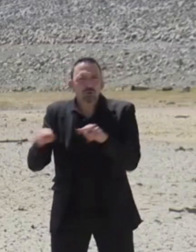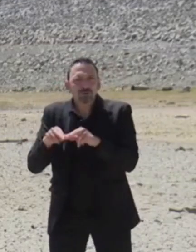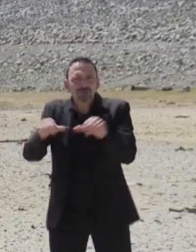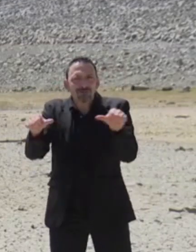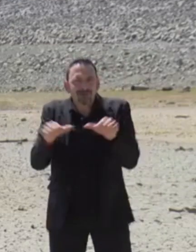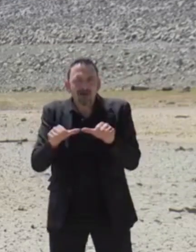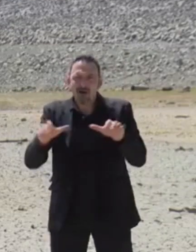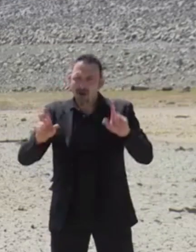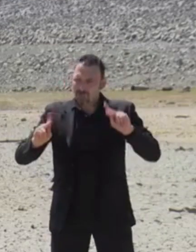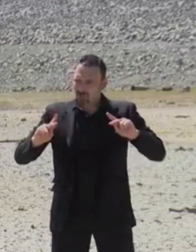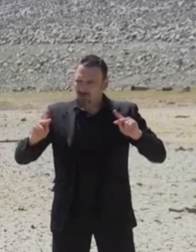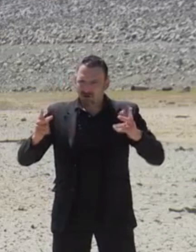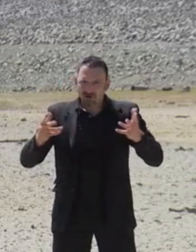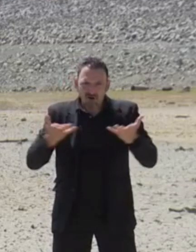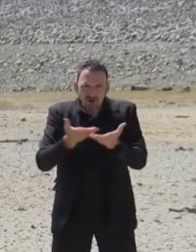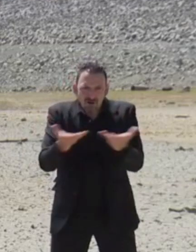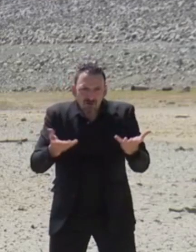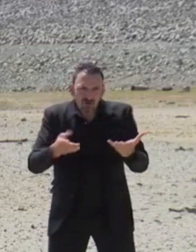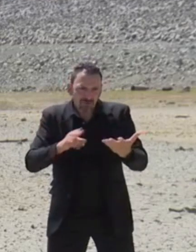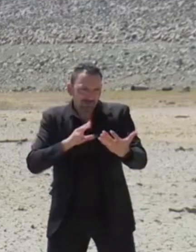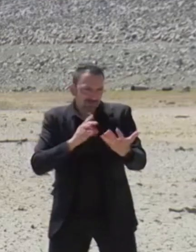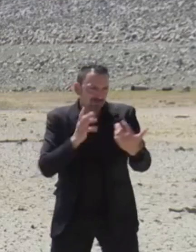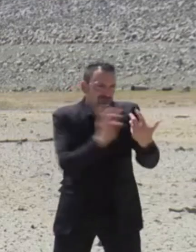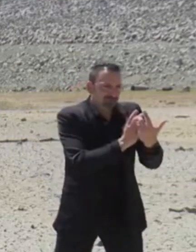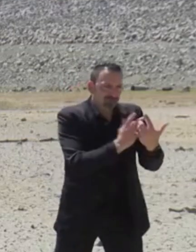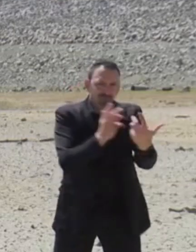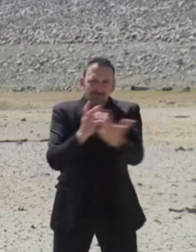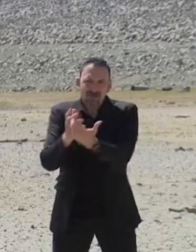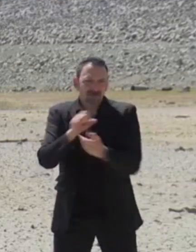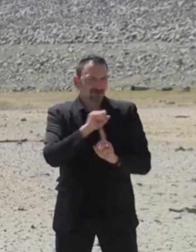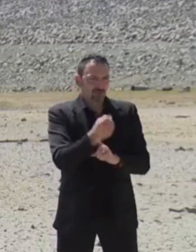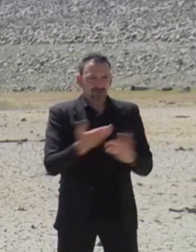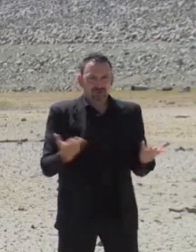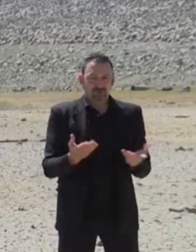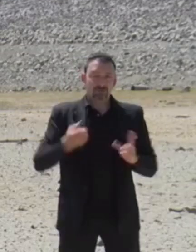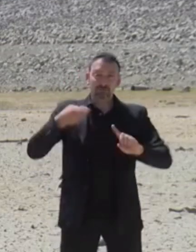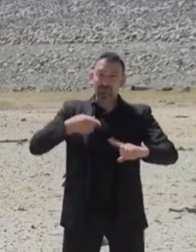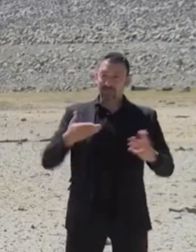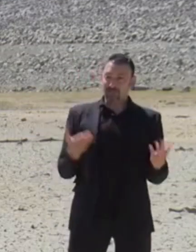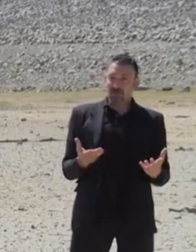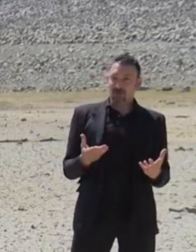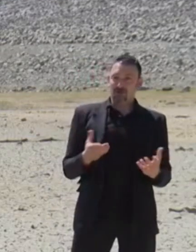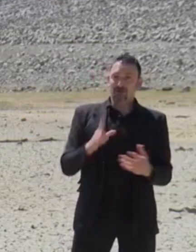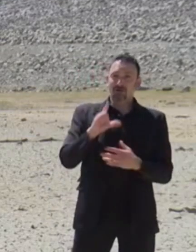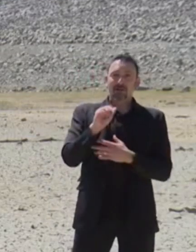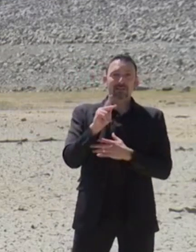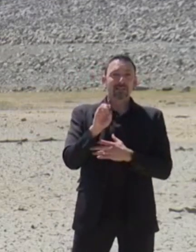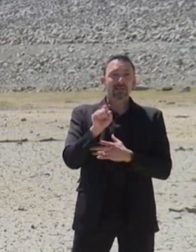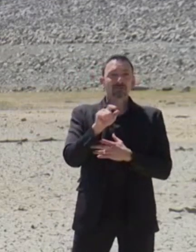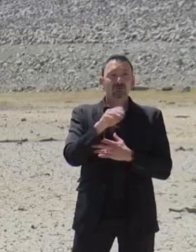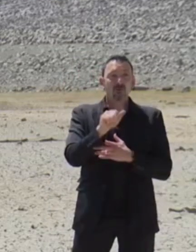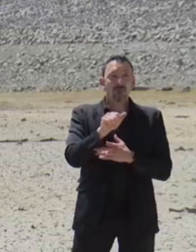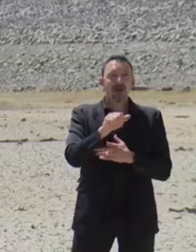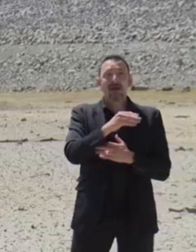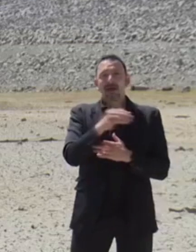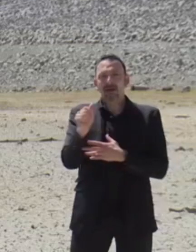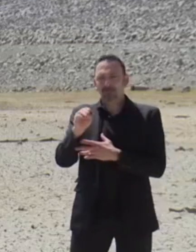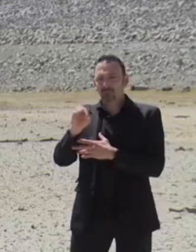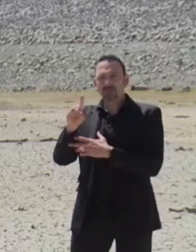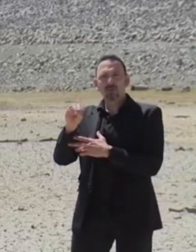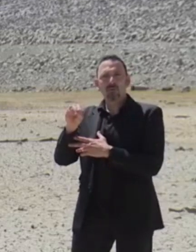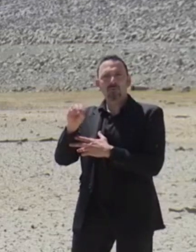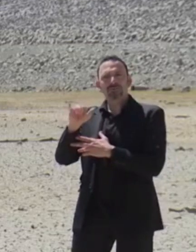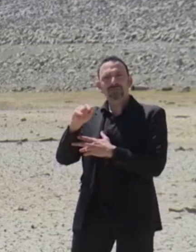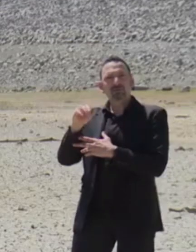meet the needs of this acute circumstance here in Mendocino and Sonoma counties. With that, let me